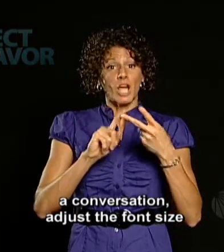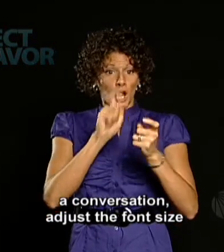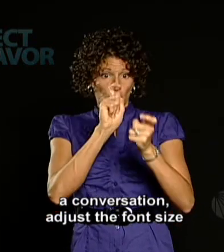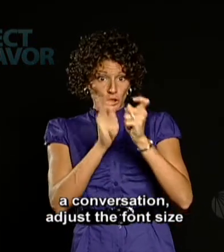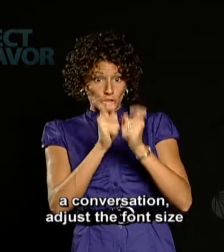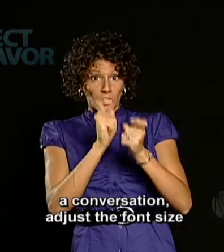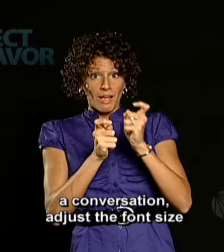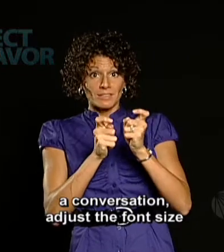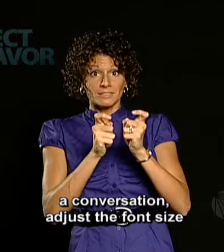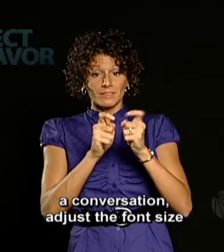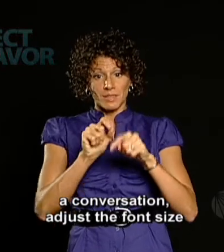or text color,